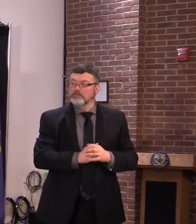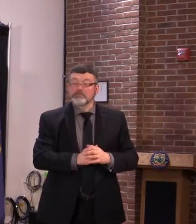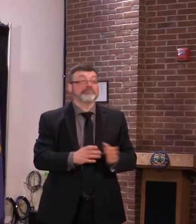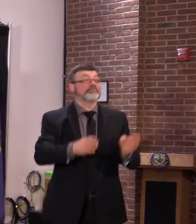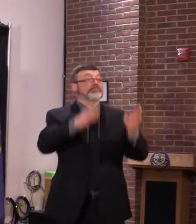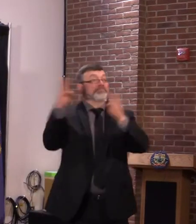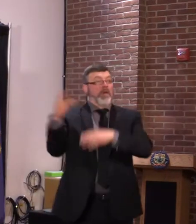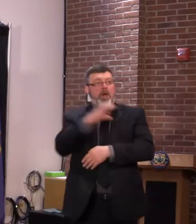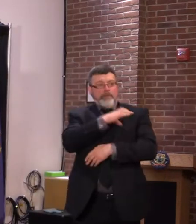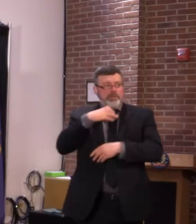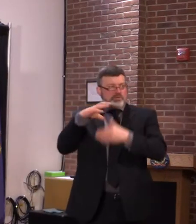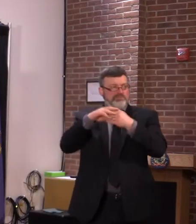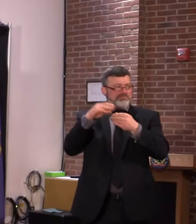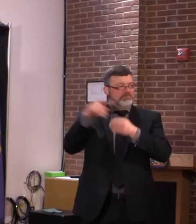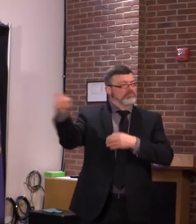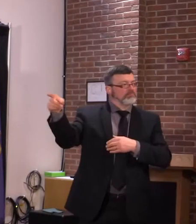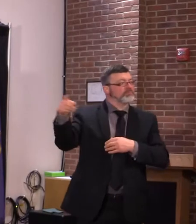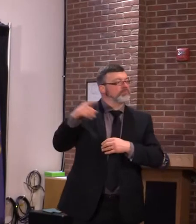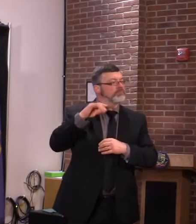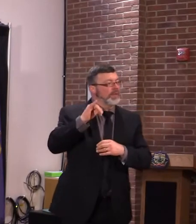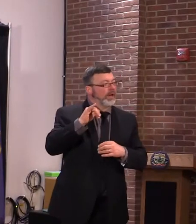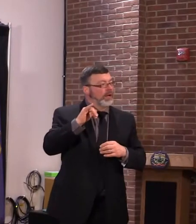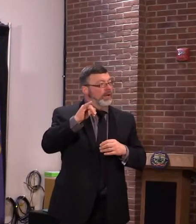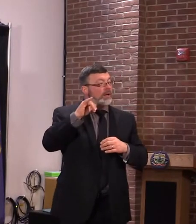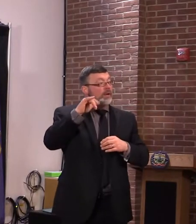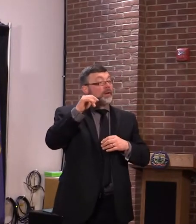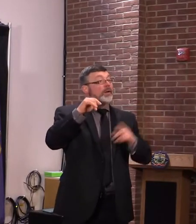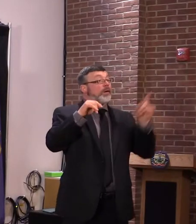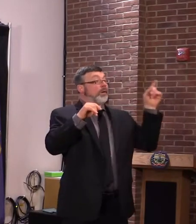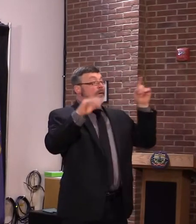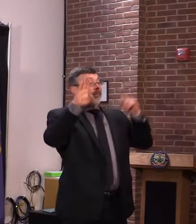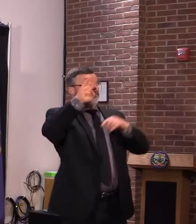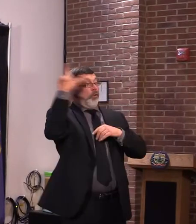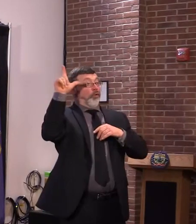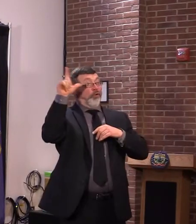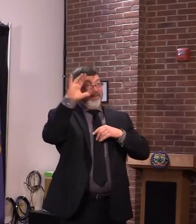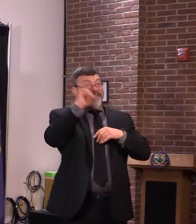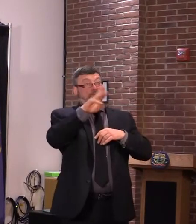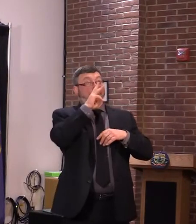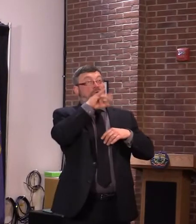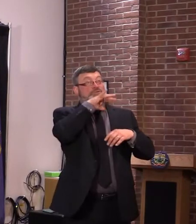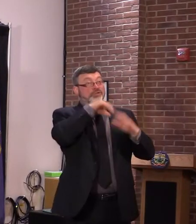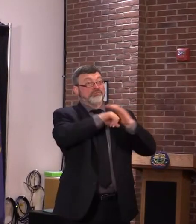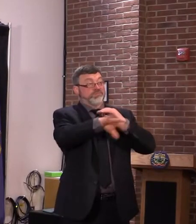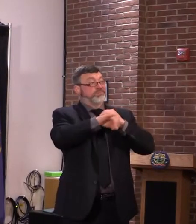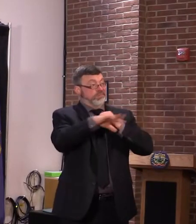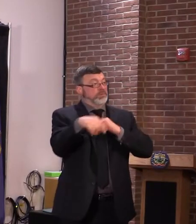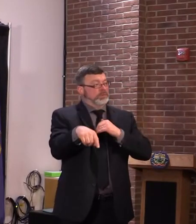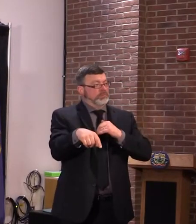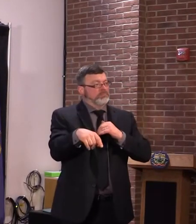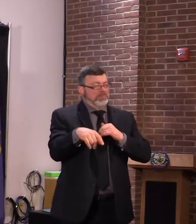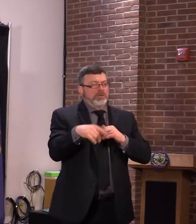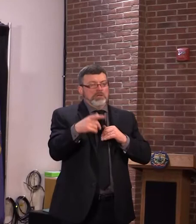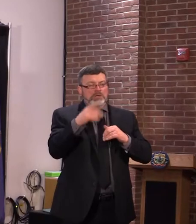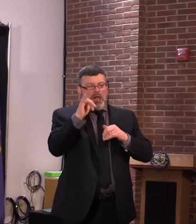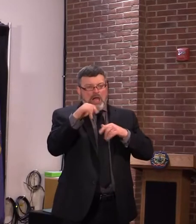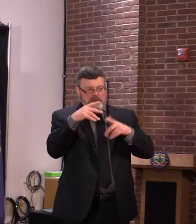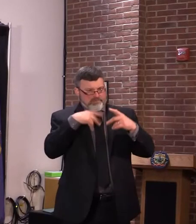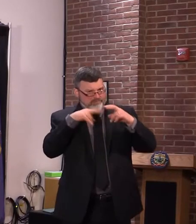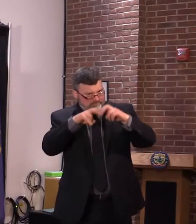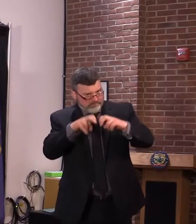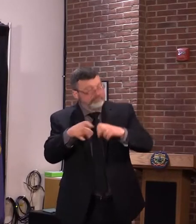his presentation, but the wastewater detection from Burlington is sort of confirmatory in terms of the trend that we're seeing